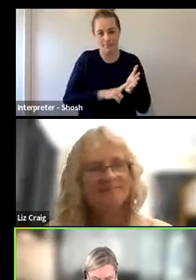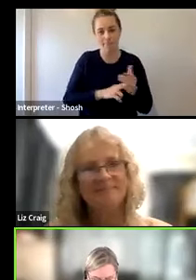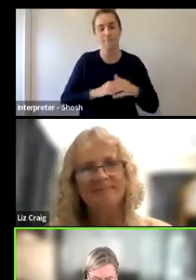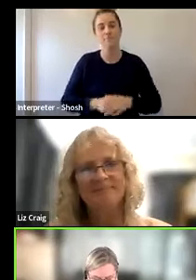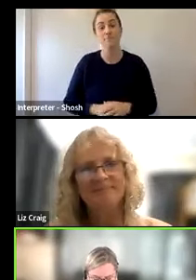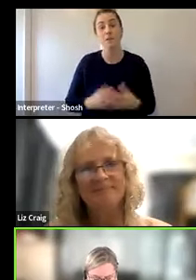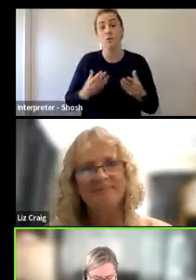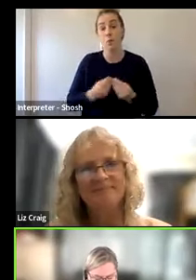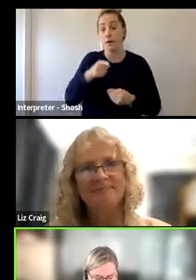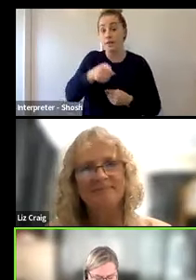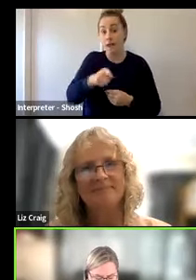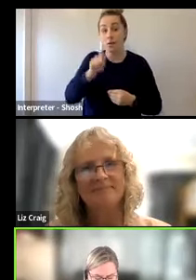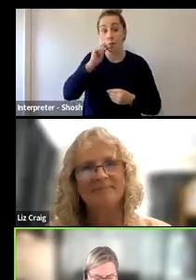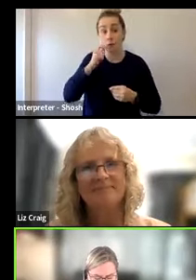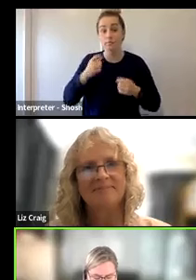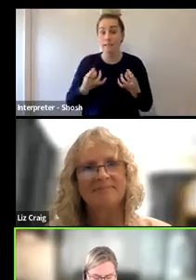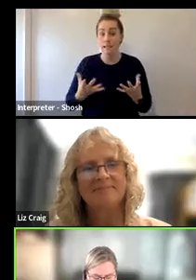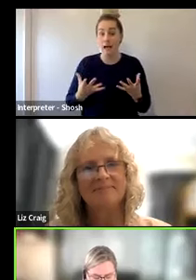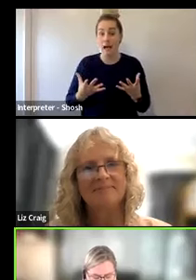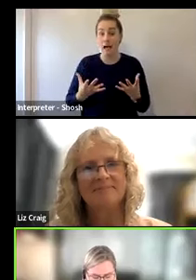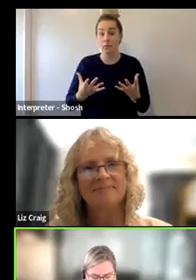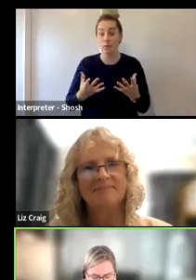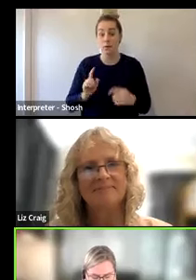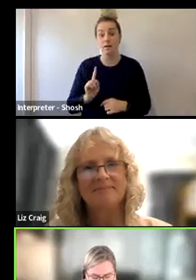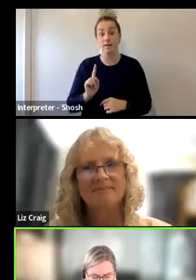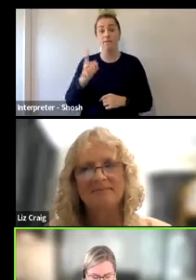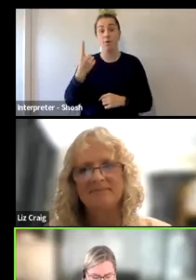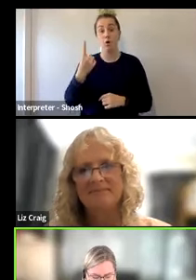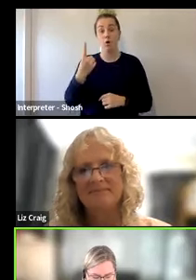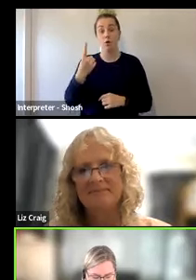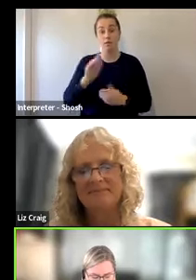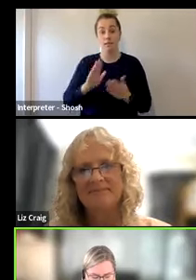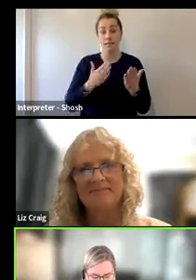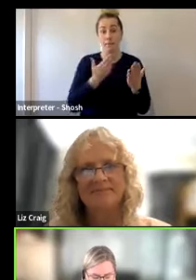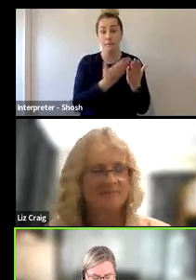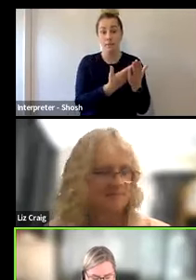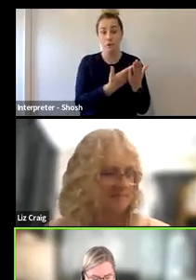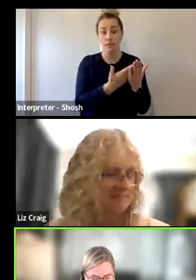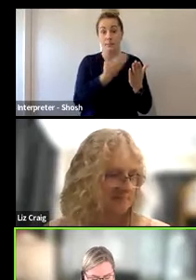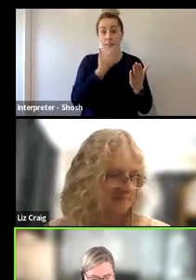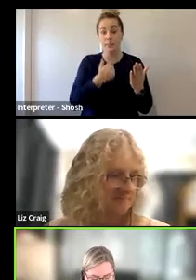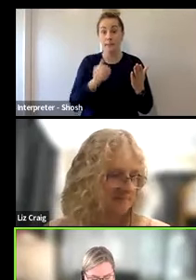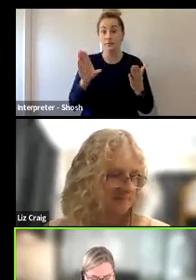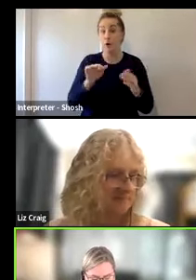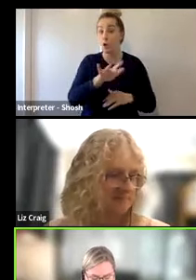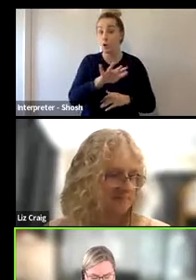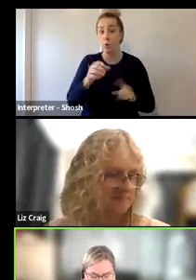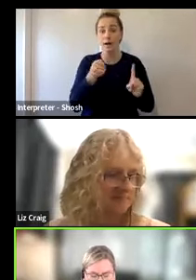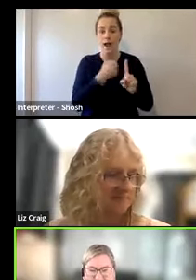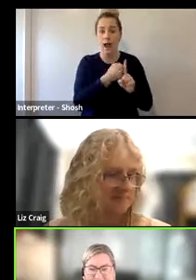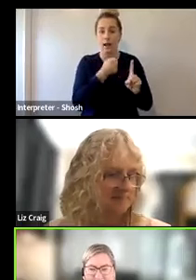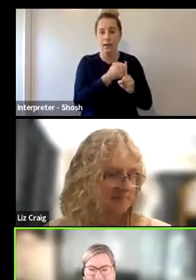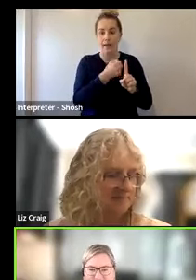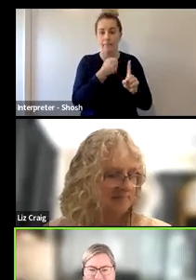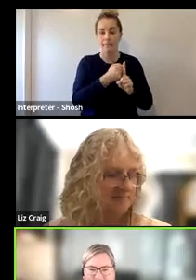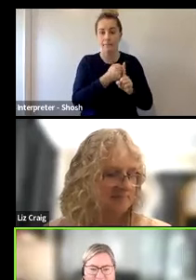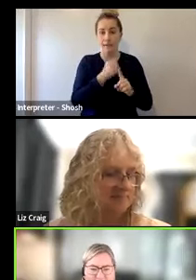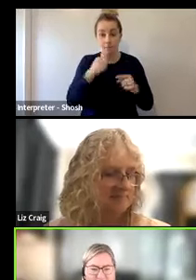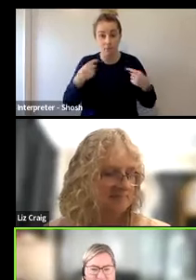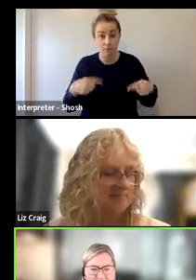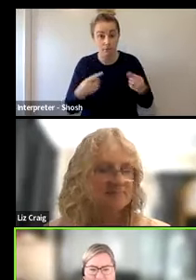so with that, we'll commence with the first submission, please, from Helen Christianson, if